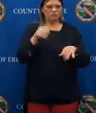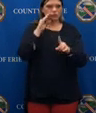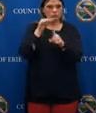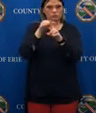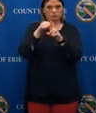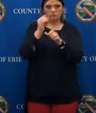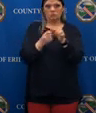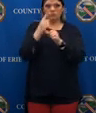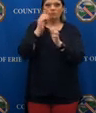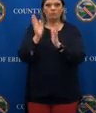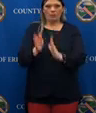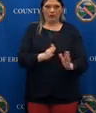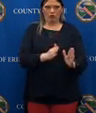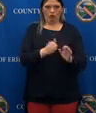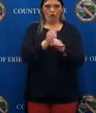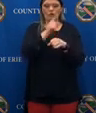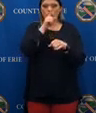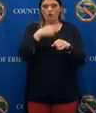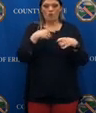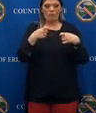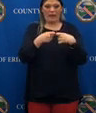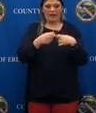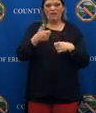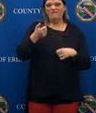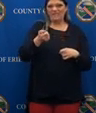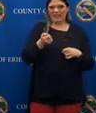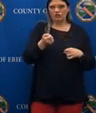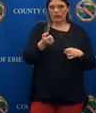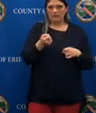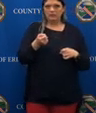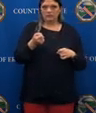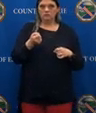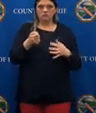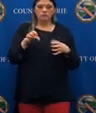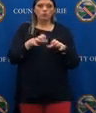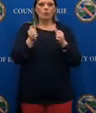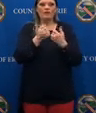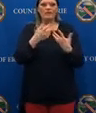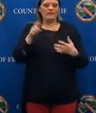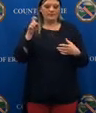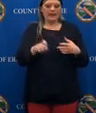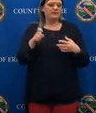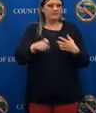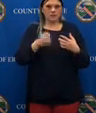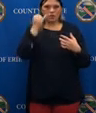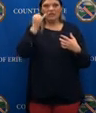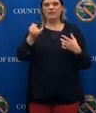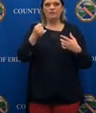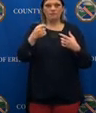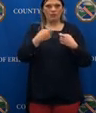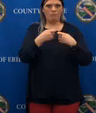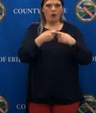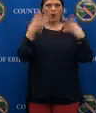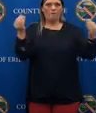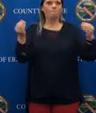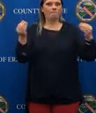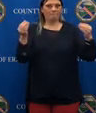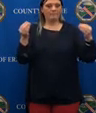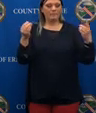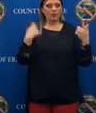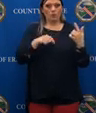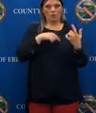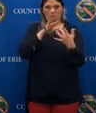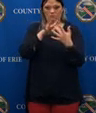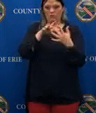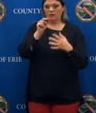please be prepared. Make sure you got your batteries and your flashlights. Do everything that's necessary in case we have a power outage. We have been in touch